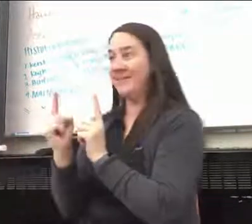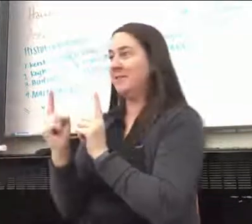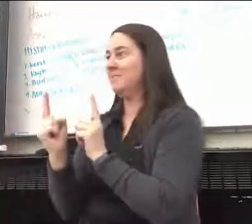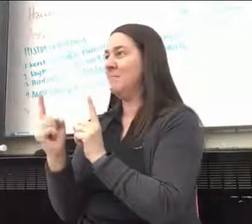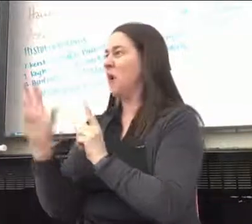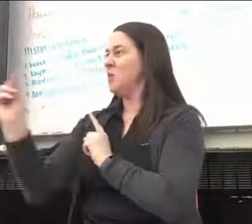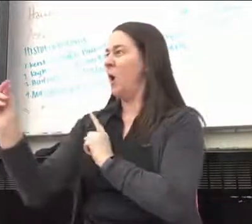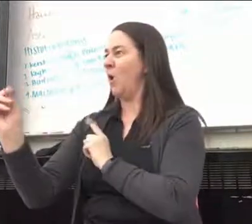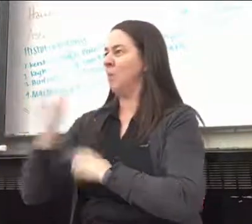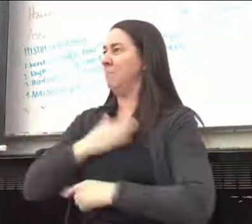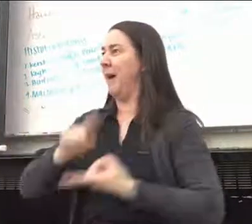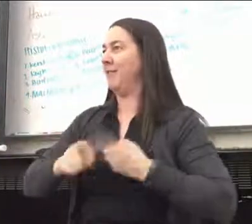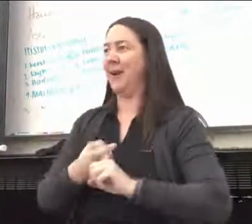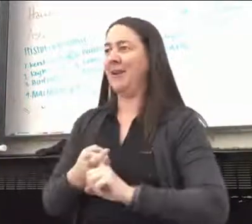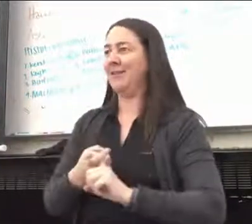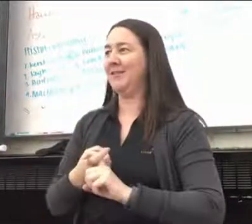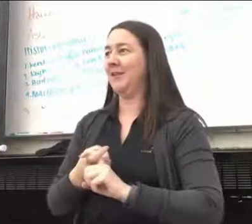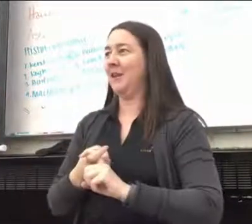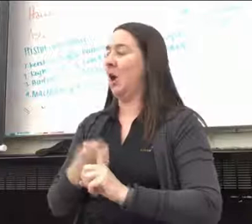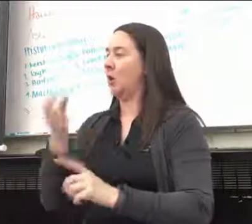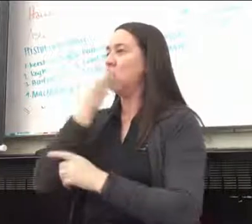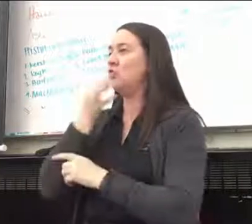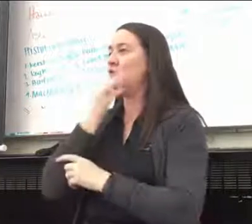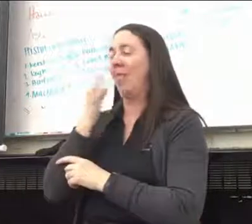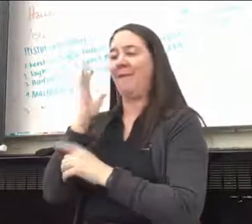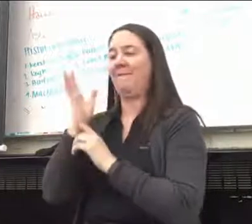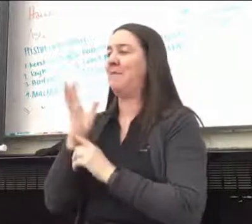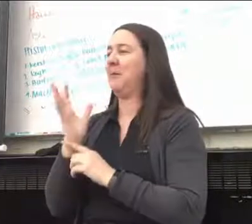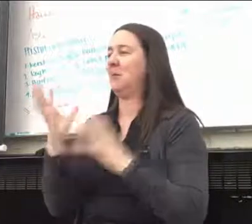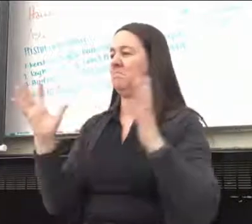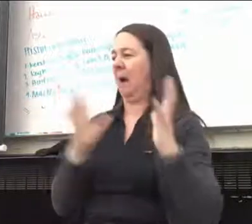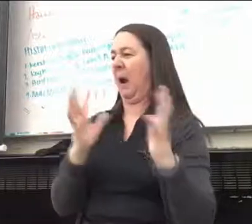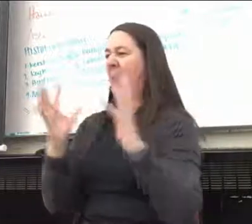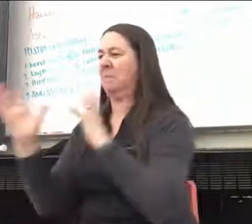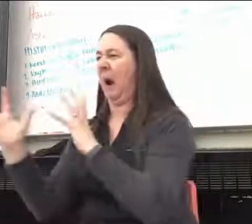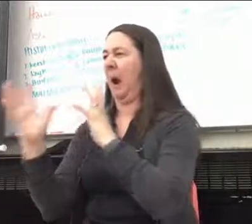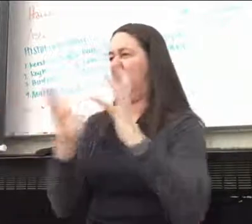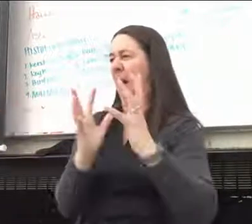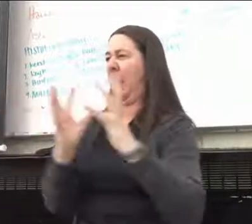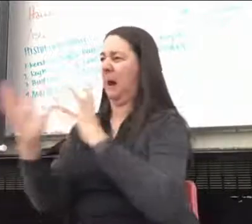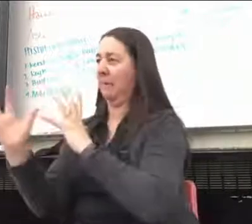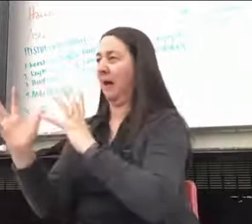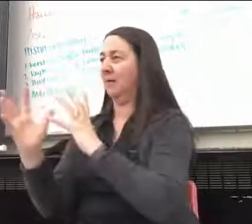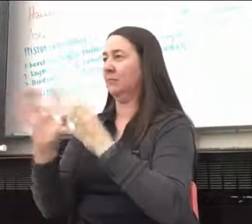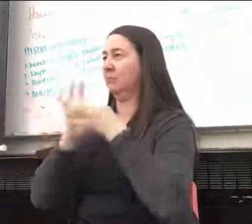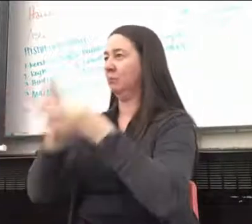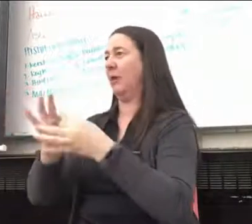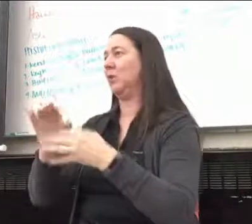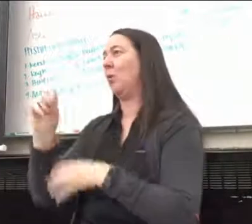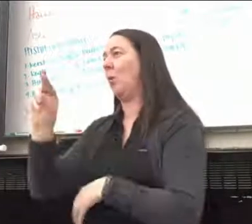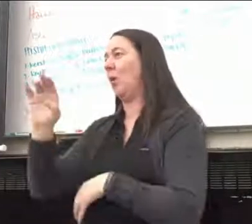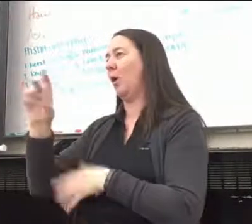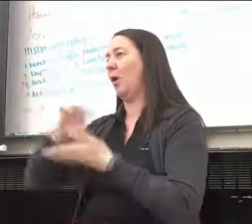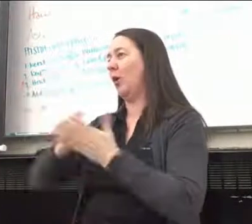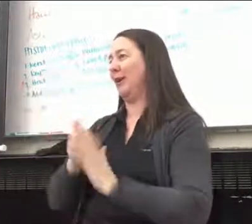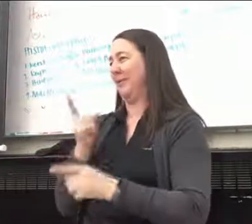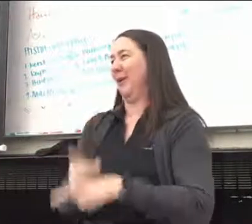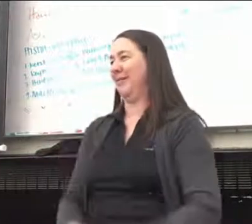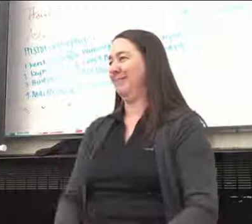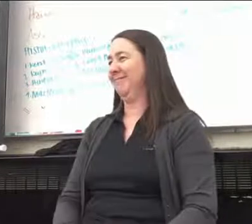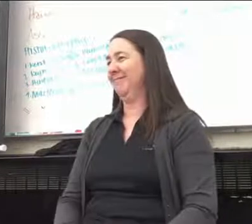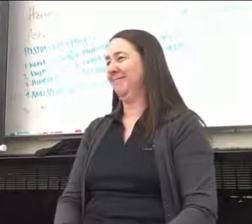you can't do that to my friend. And soon, after like 5 minutes, you got like a 30-person brawl all over Oreos. Okay?